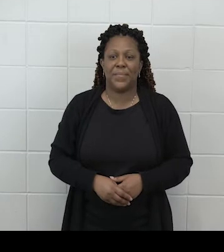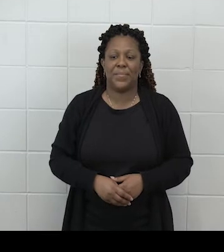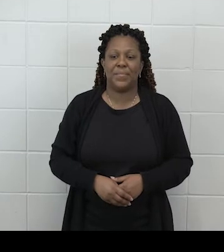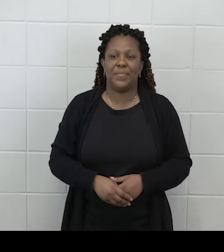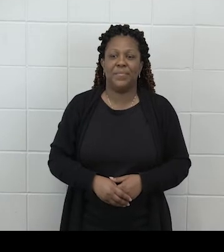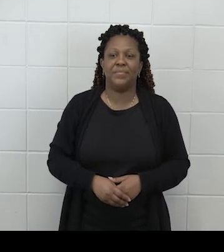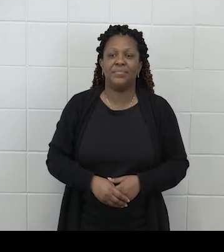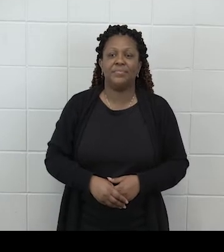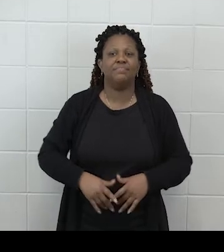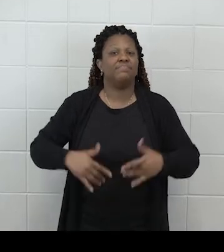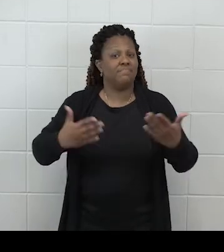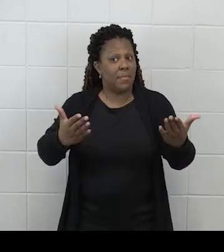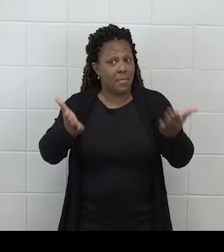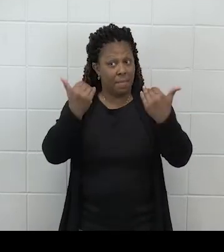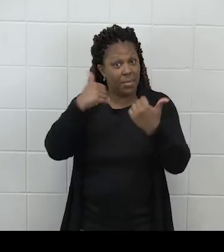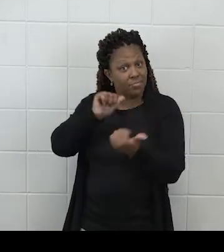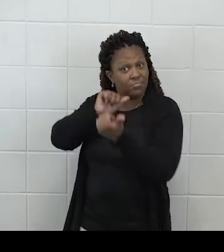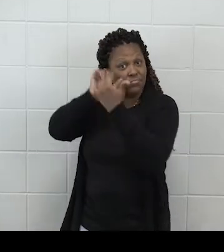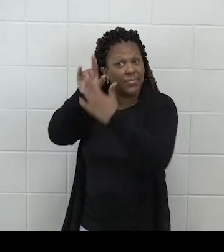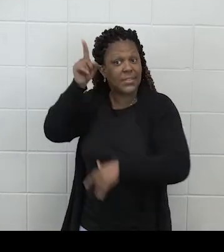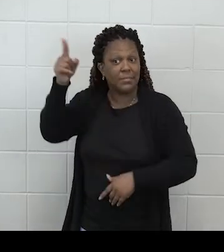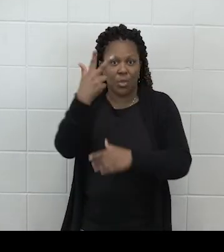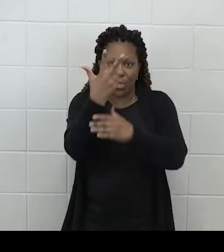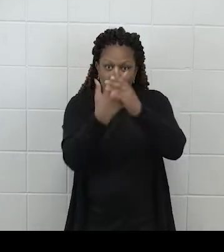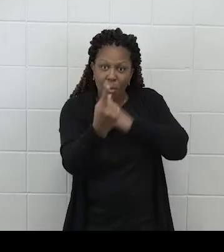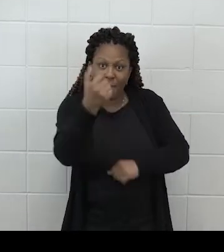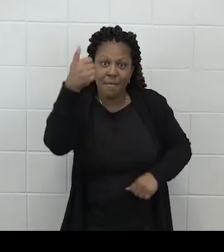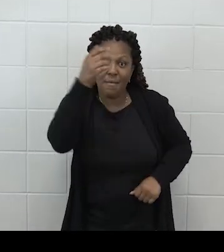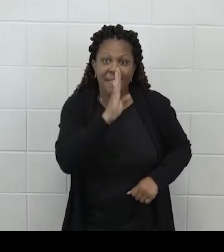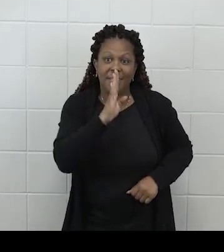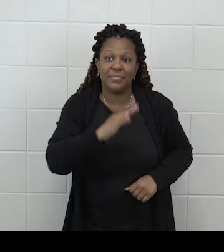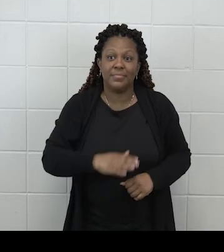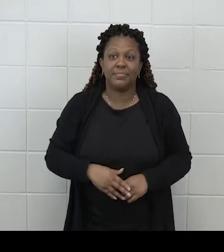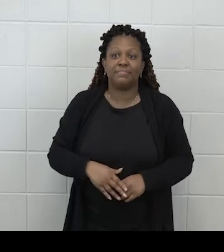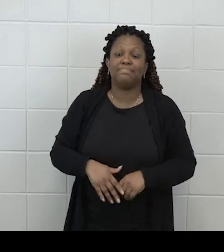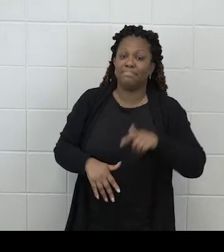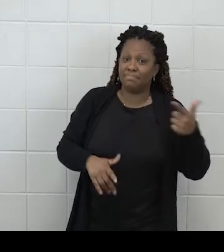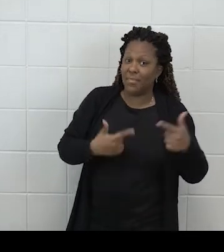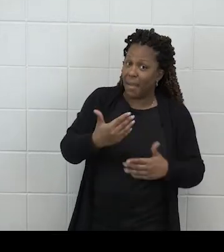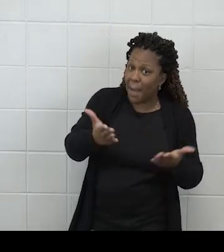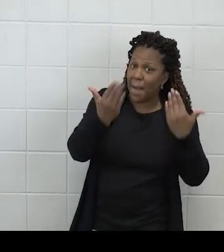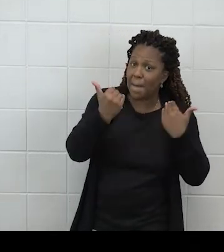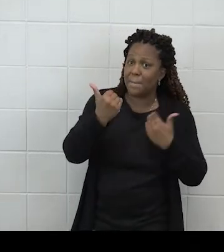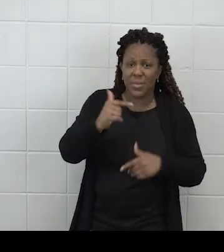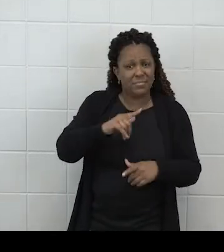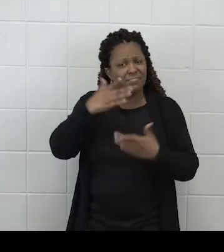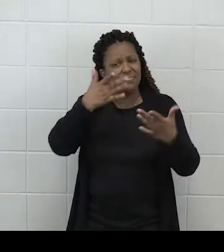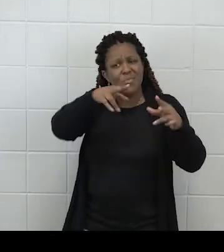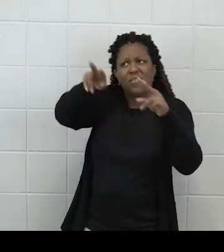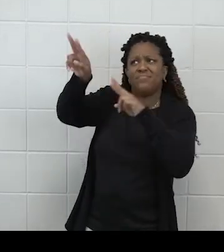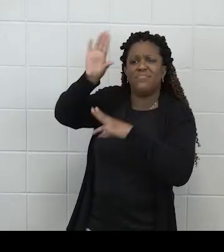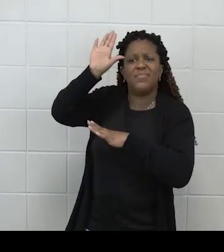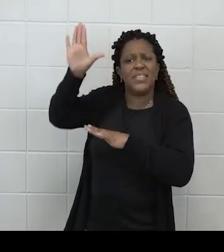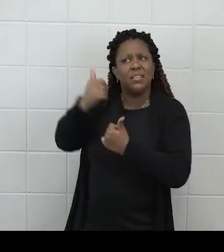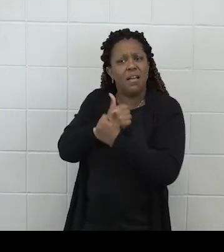Come, let us gather in the presence of the triune God. Come, let us behold the God whose love is beyond